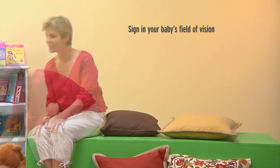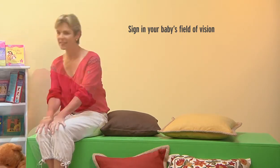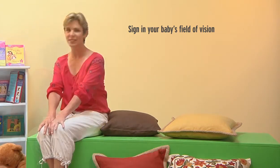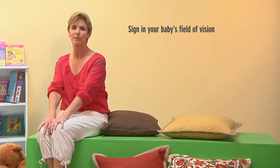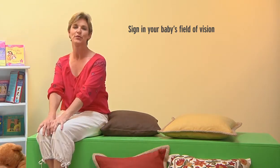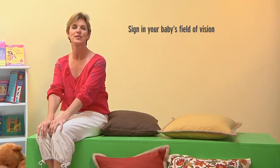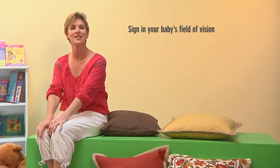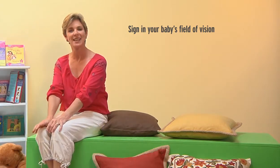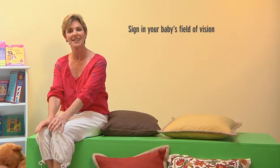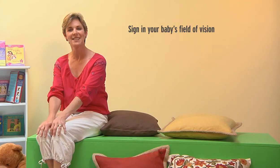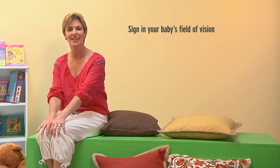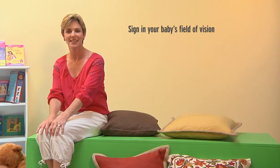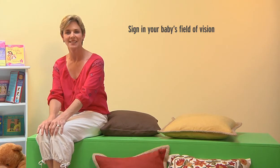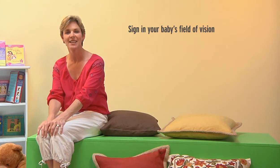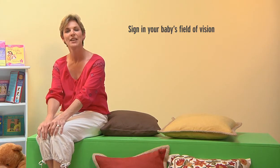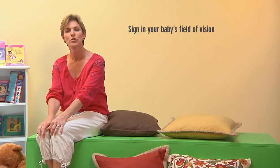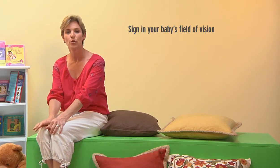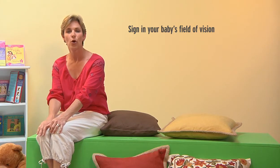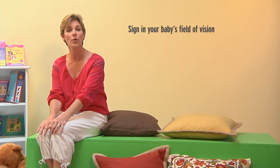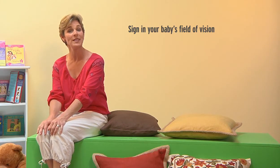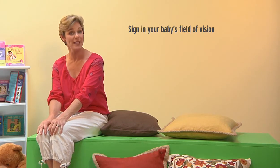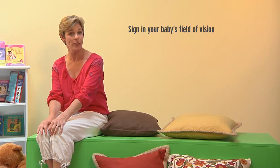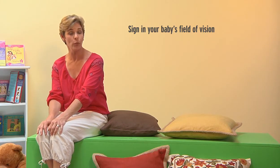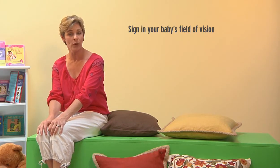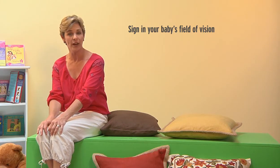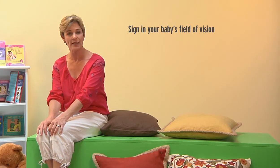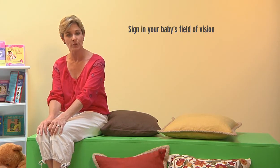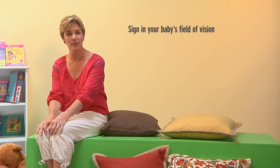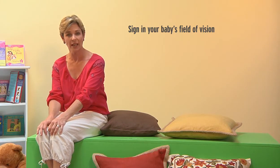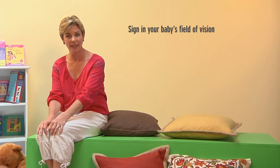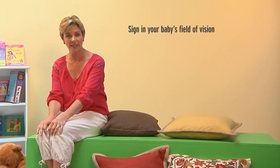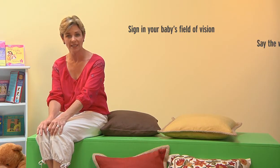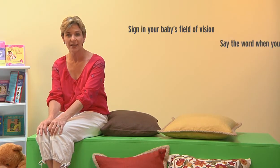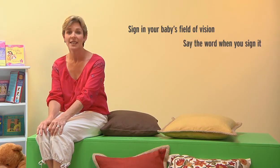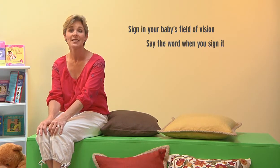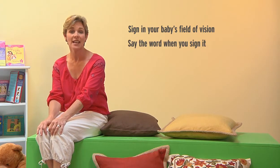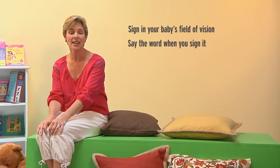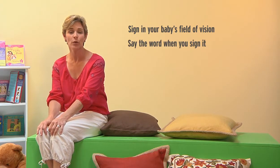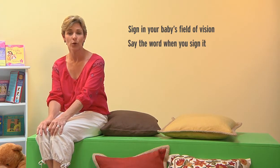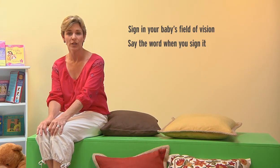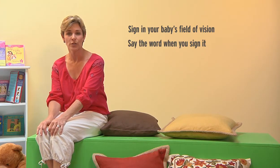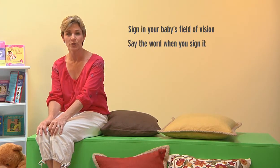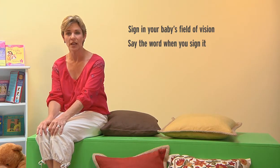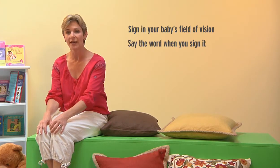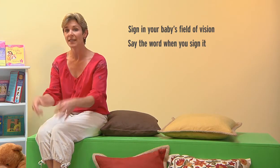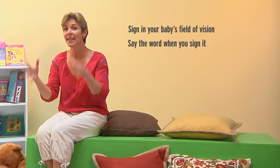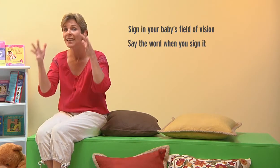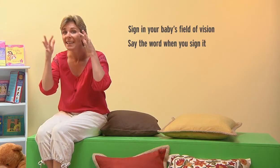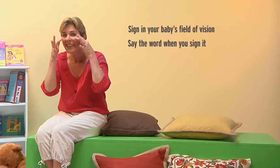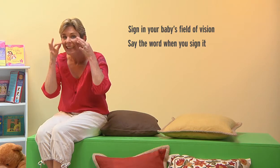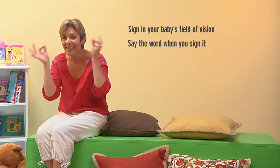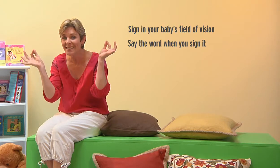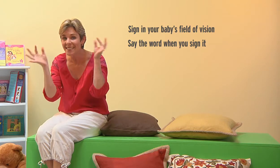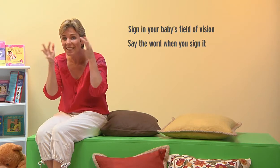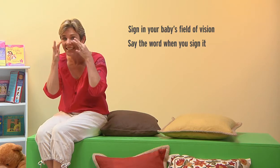Next tip for success is to always say the word as you sign it. Saying the word as you sign it,